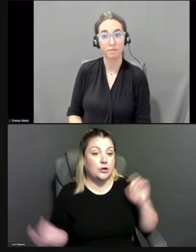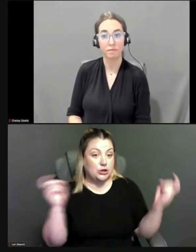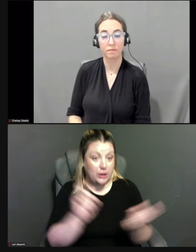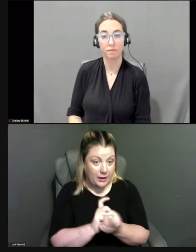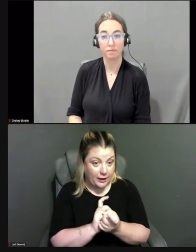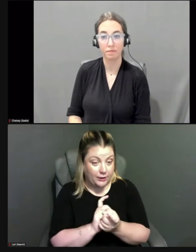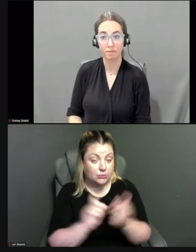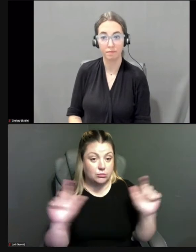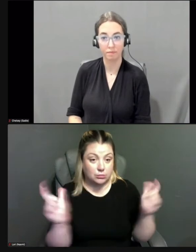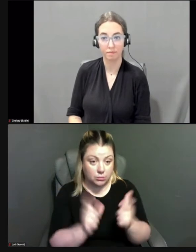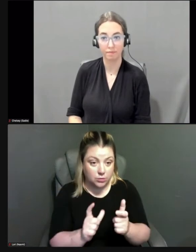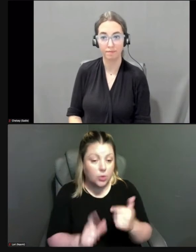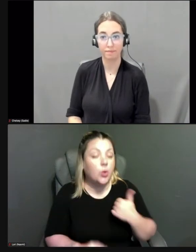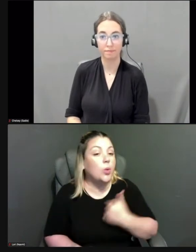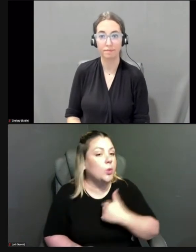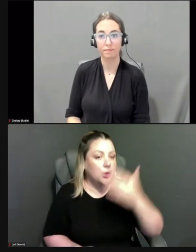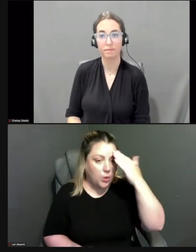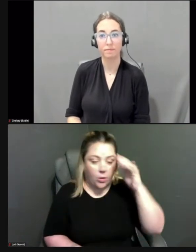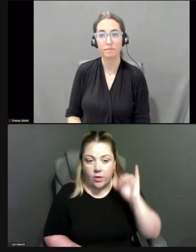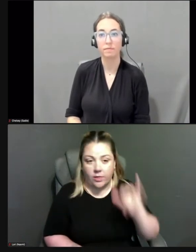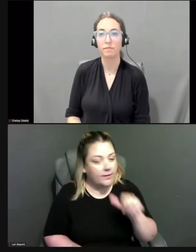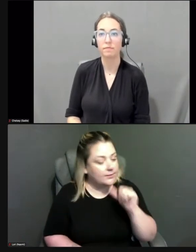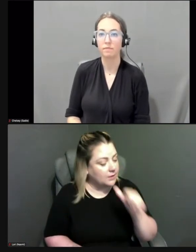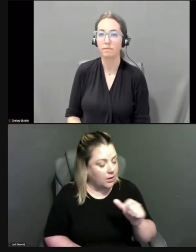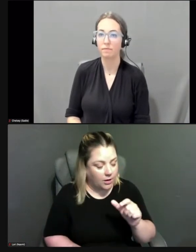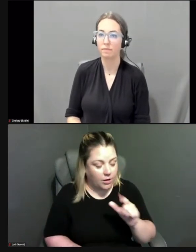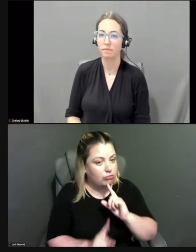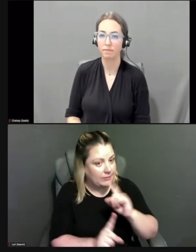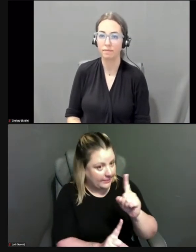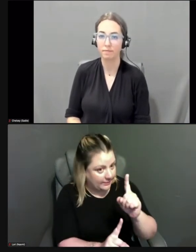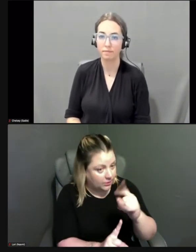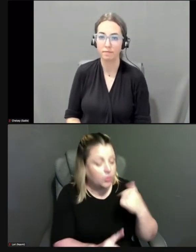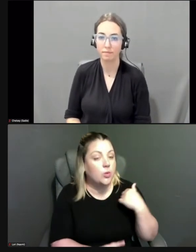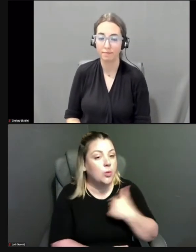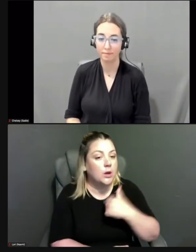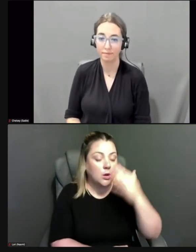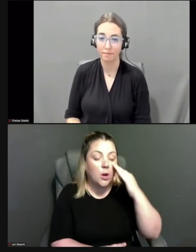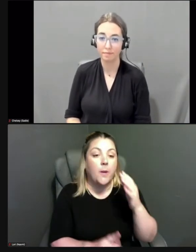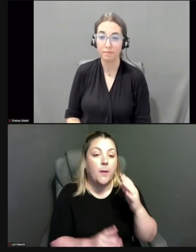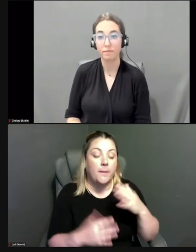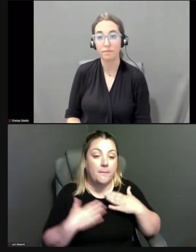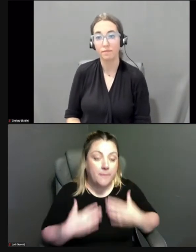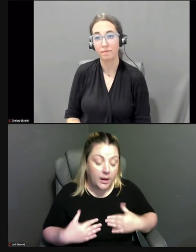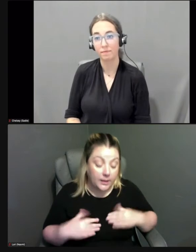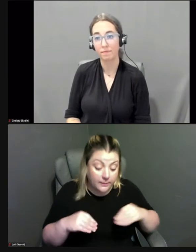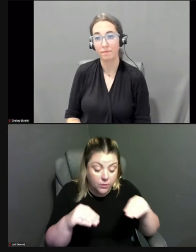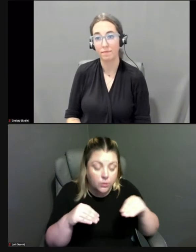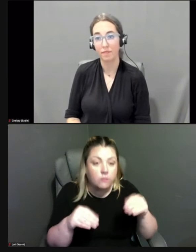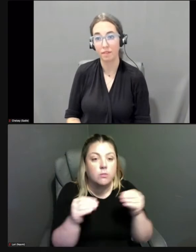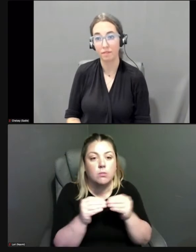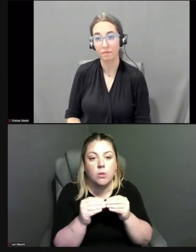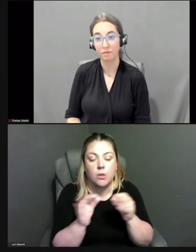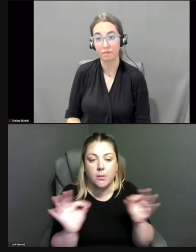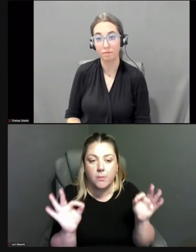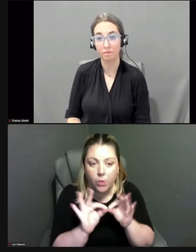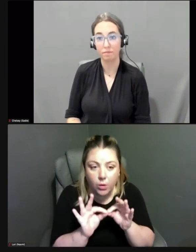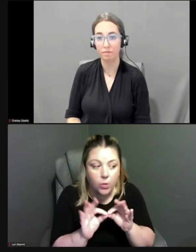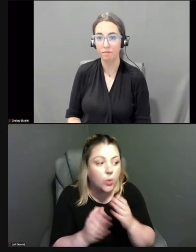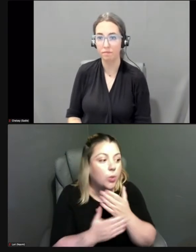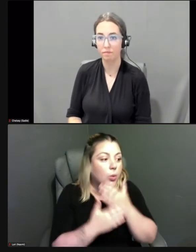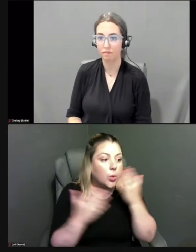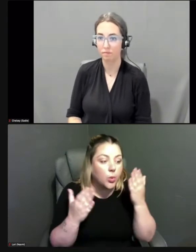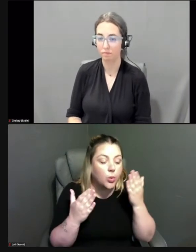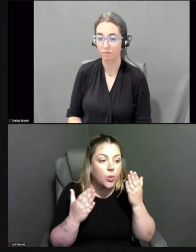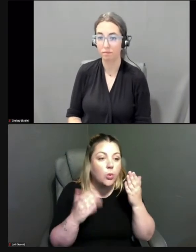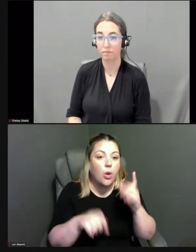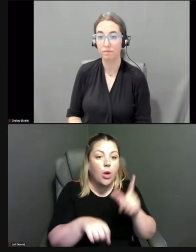true. Like, we know that movement is much more than that. And we know that there isn't a safe, effective, long-term way